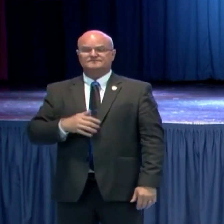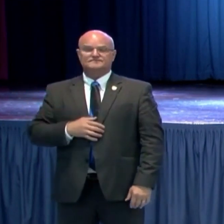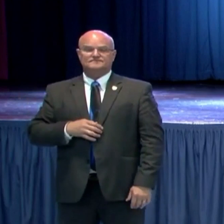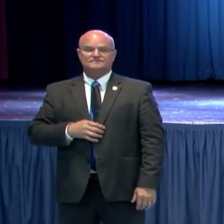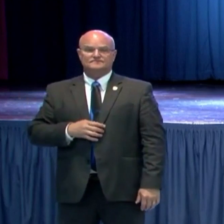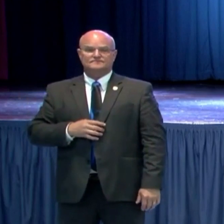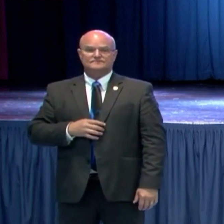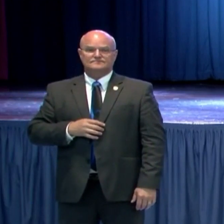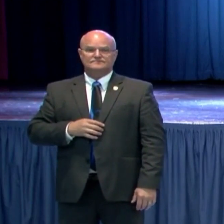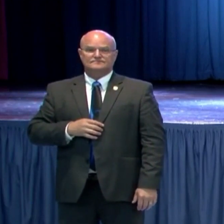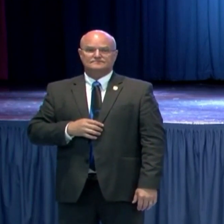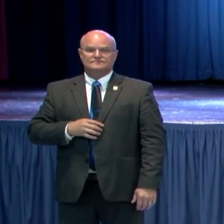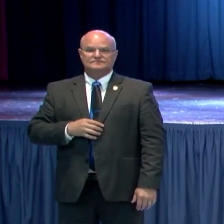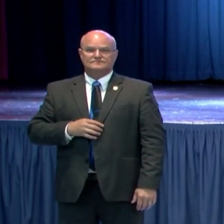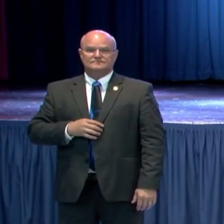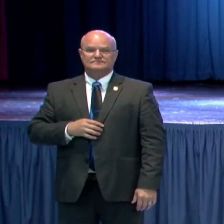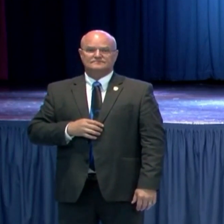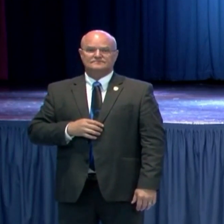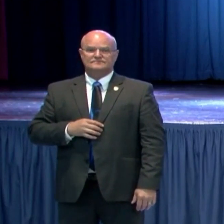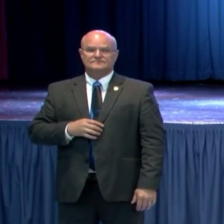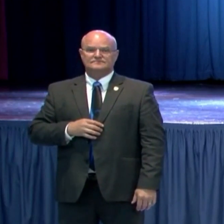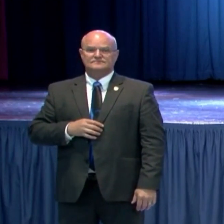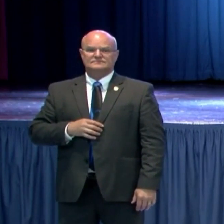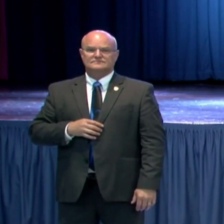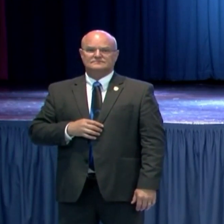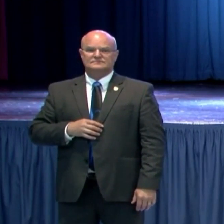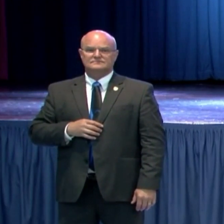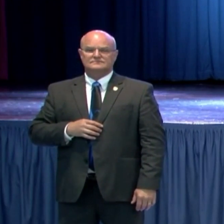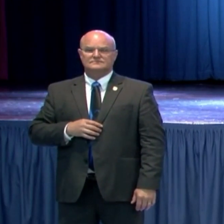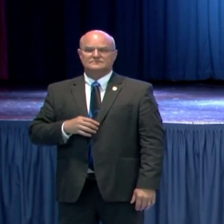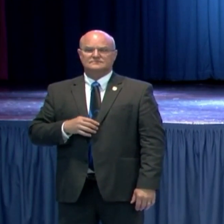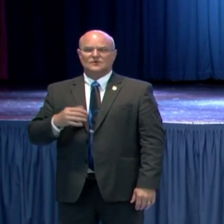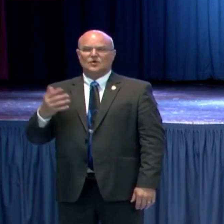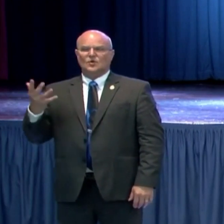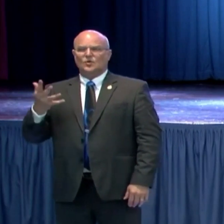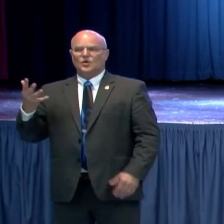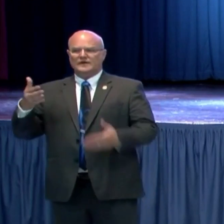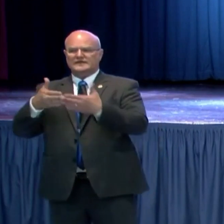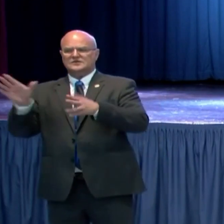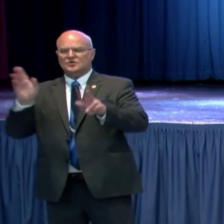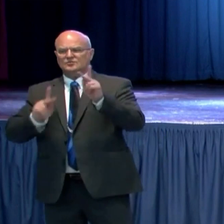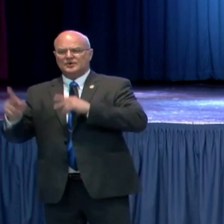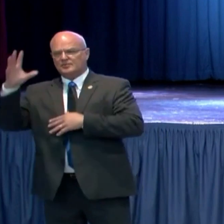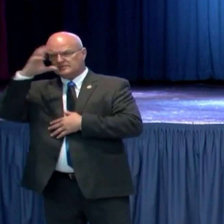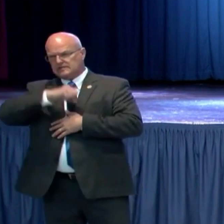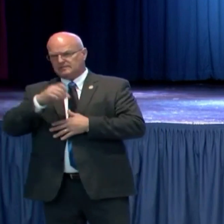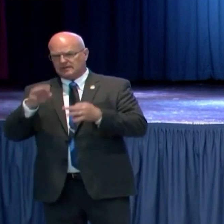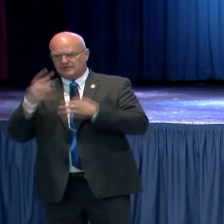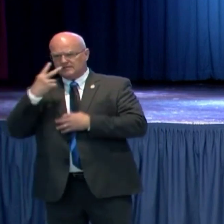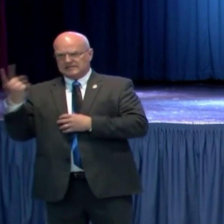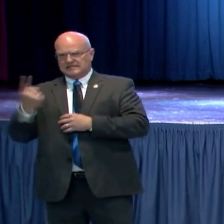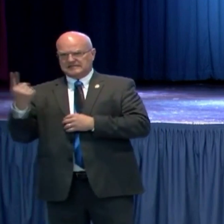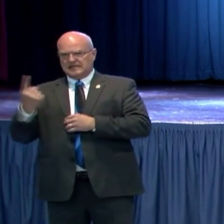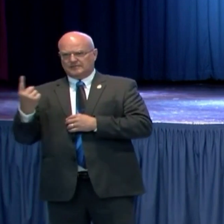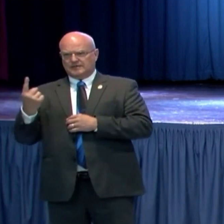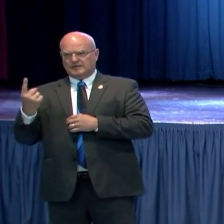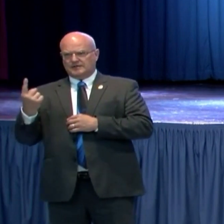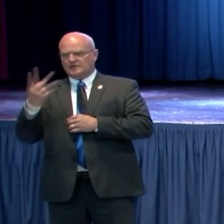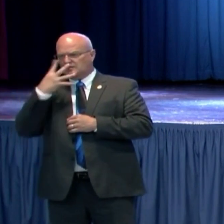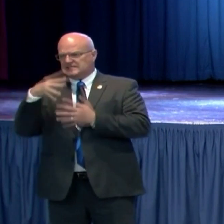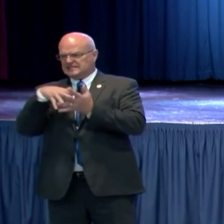think. What about just the general public perception, though, of if you see something, if you